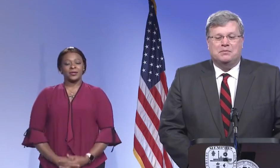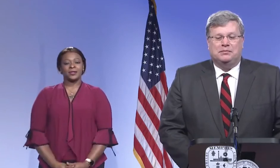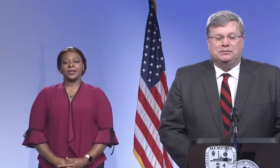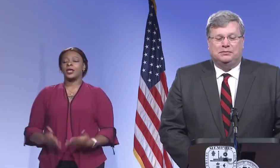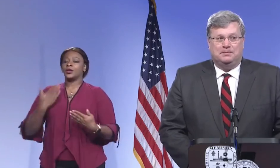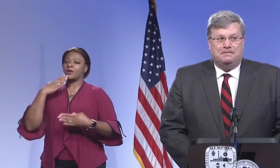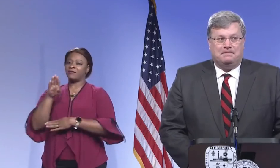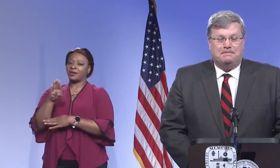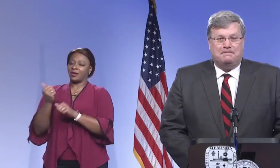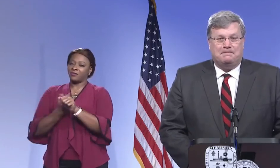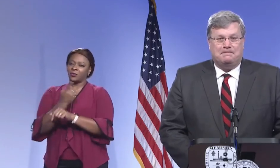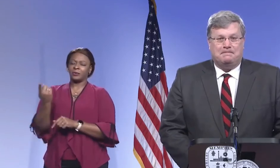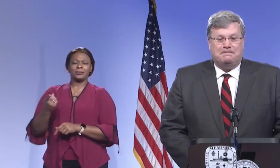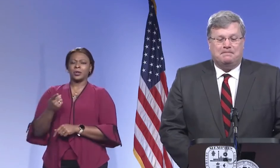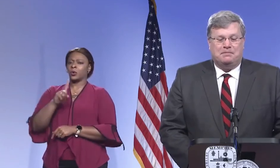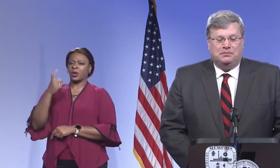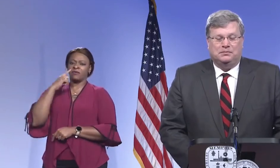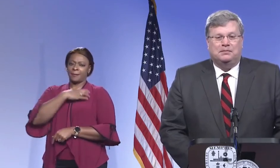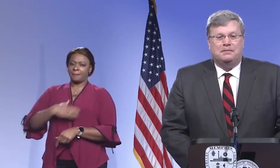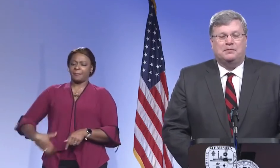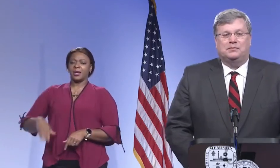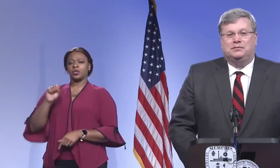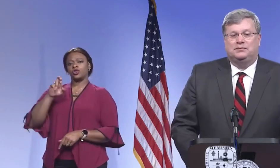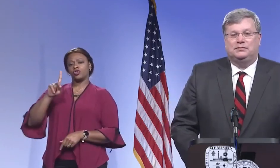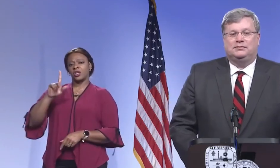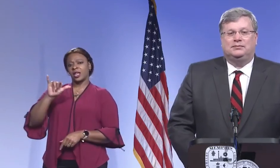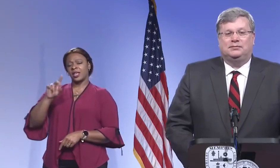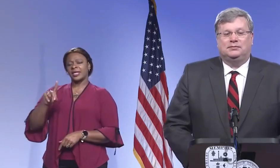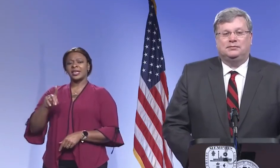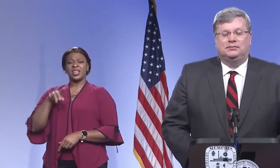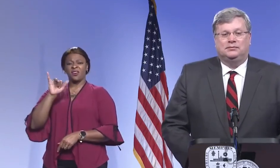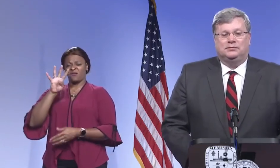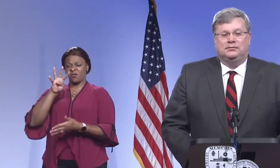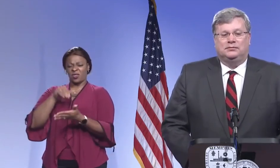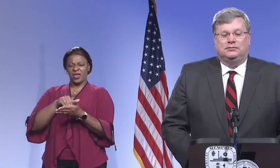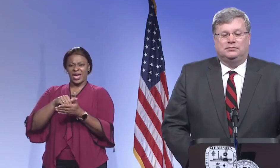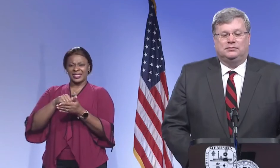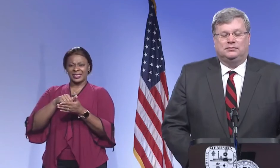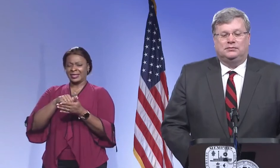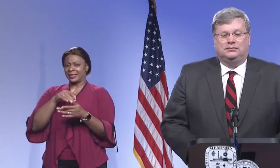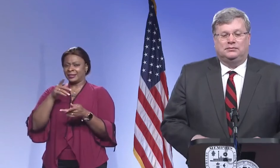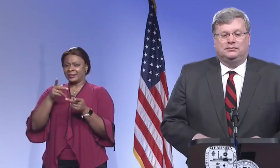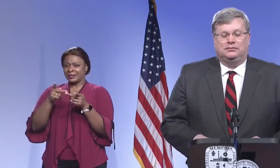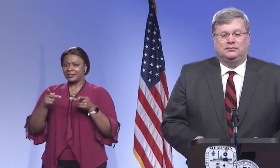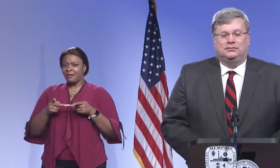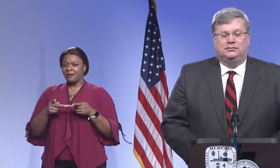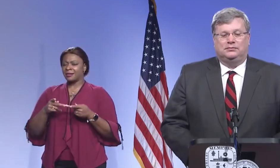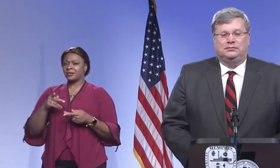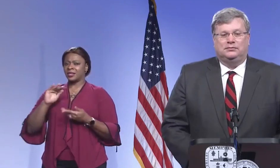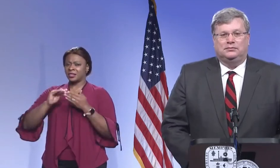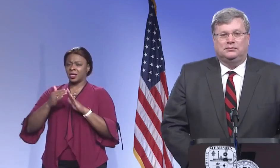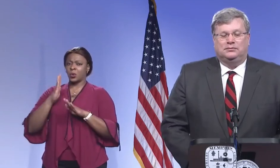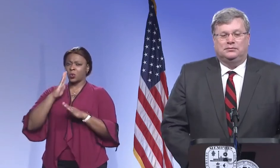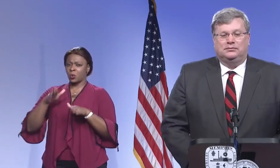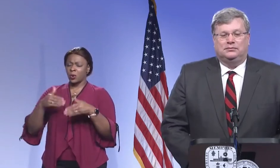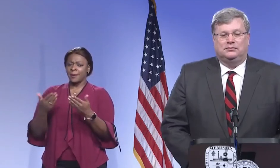Good afternoon, everyone. Question for Mayor Strickland. For those 4,000 slots, will this be, will the city